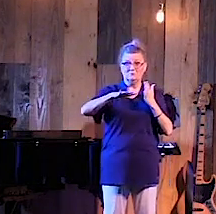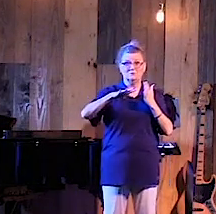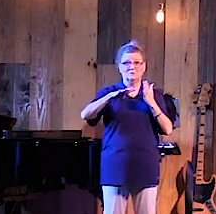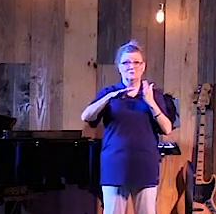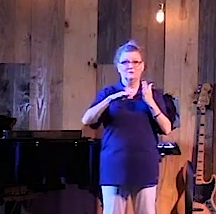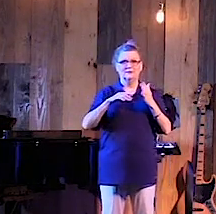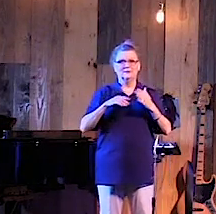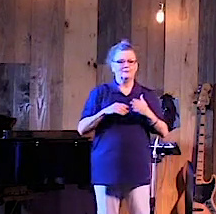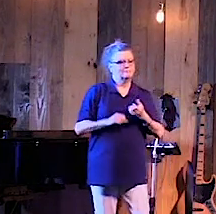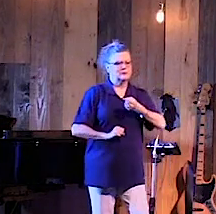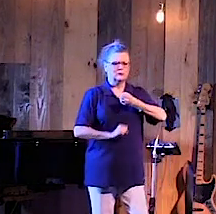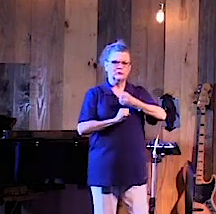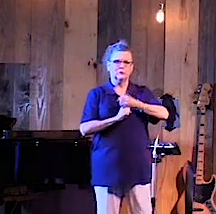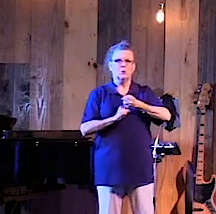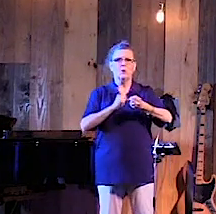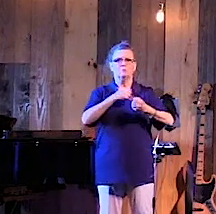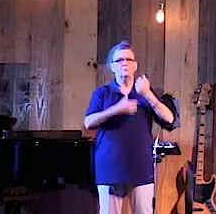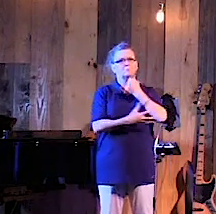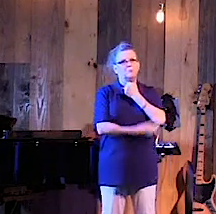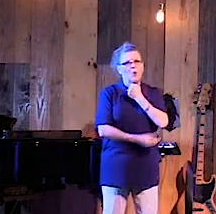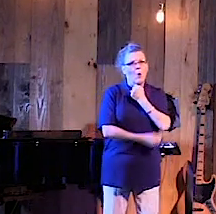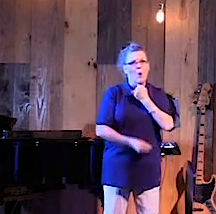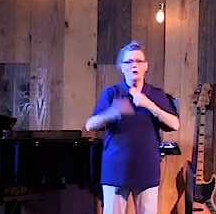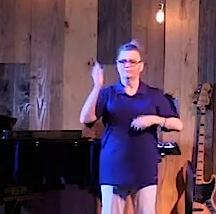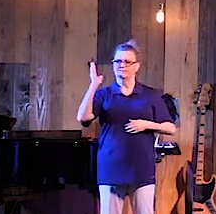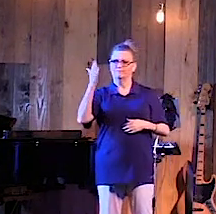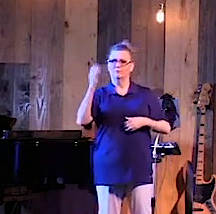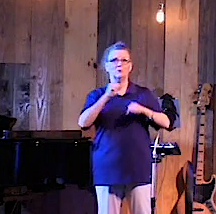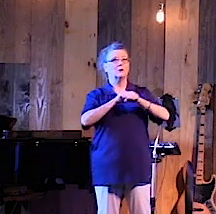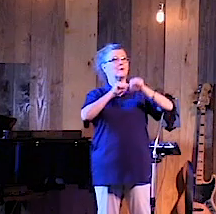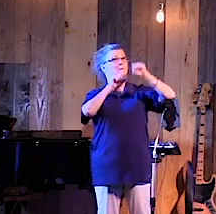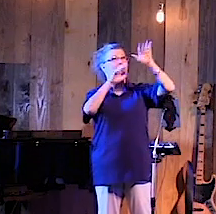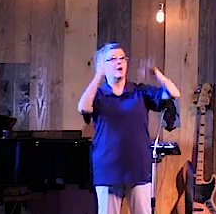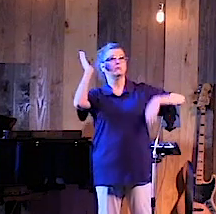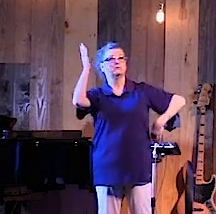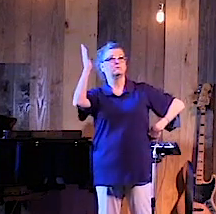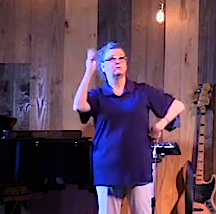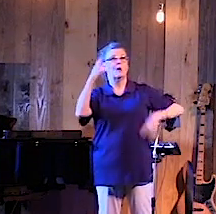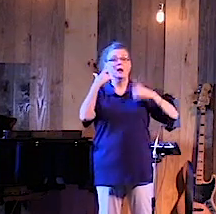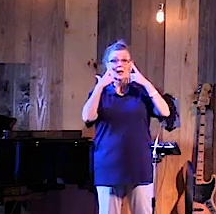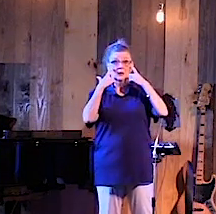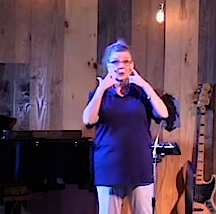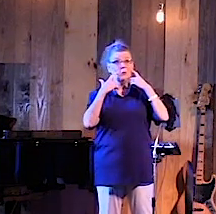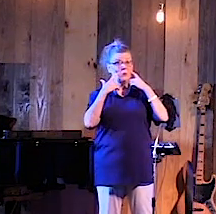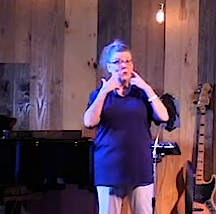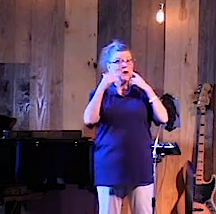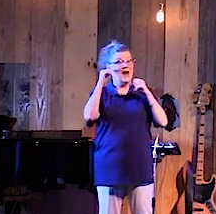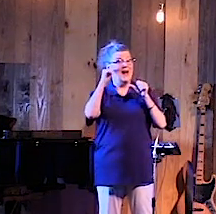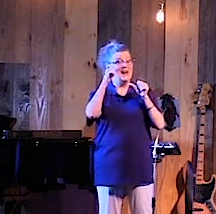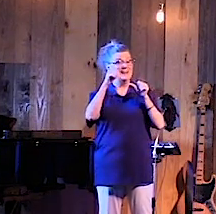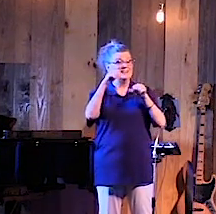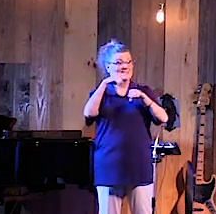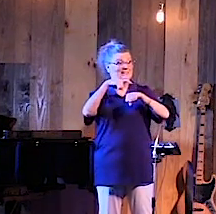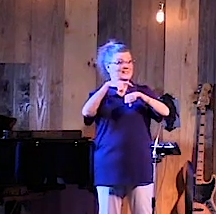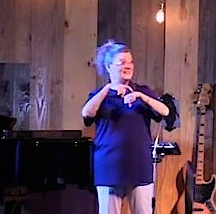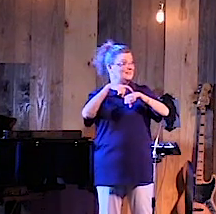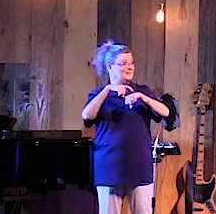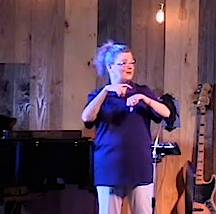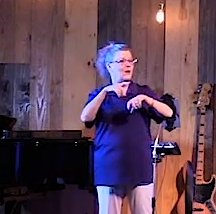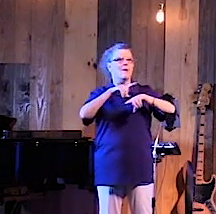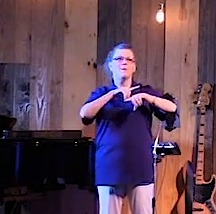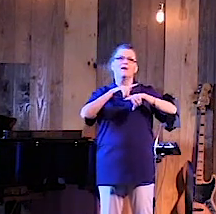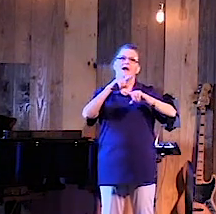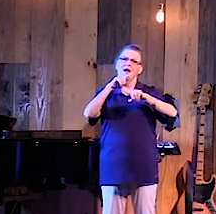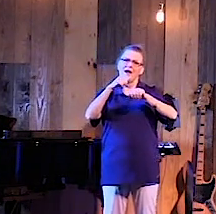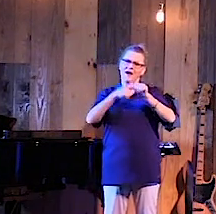Jesus. And that Sermon on the Mount thing, man, it brings tears to my eyes every time. Well, everybody's good with Jesus,